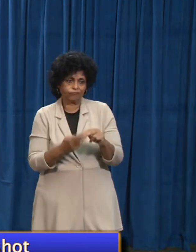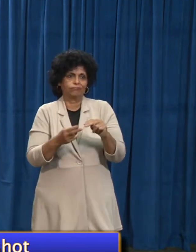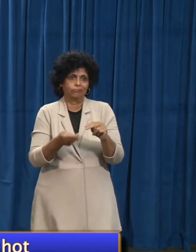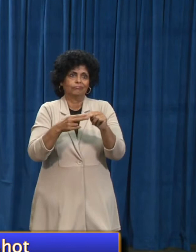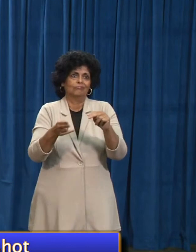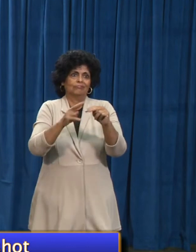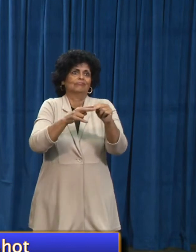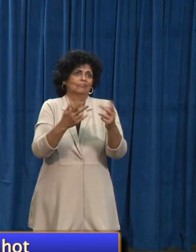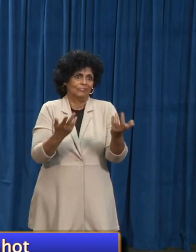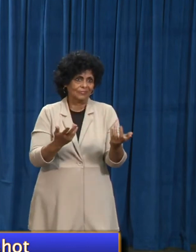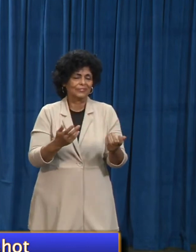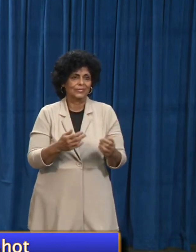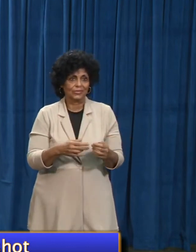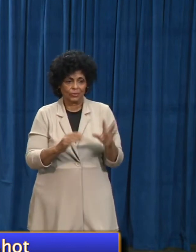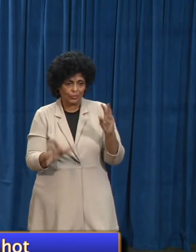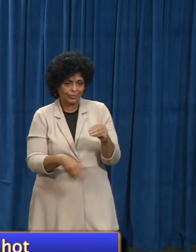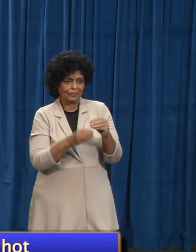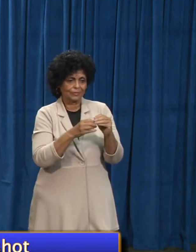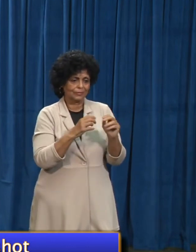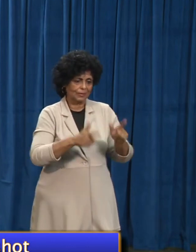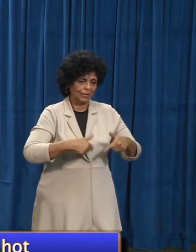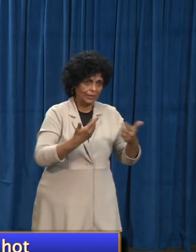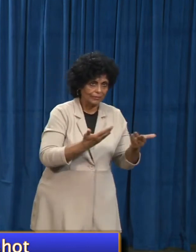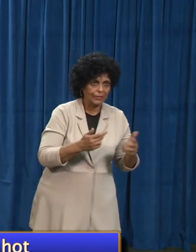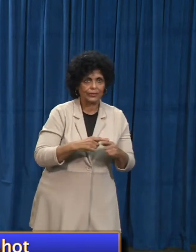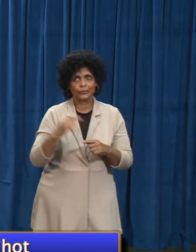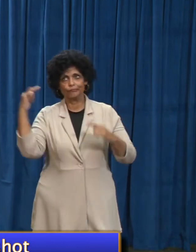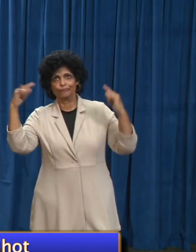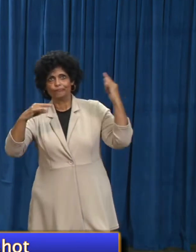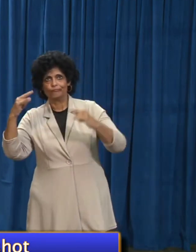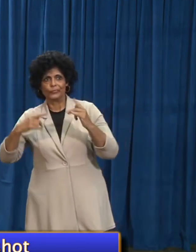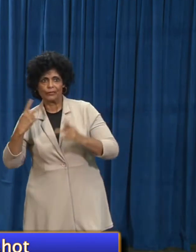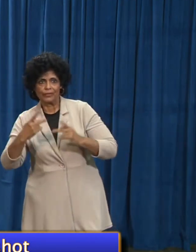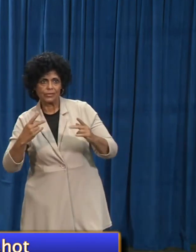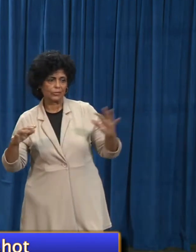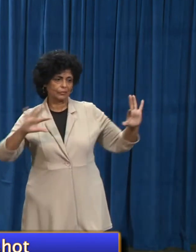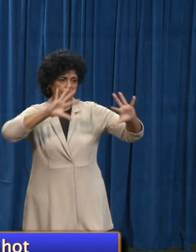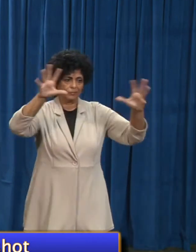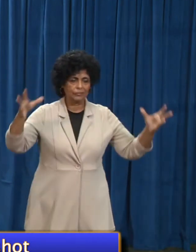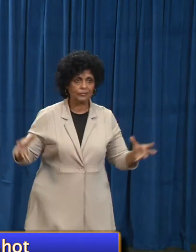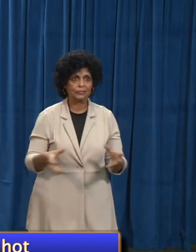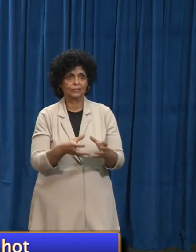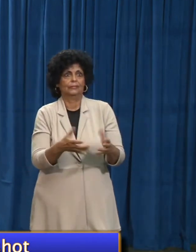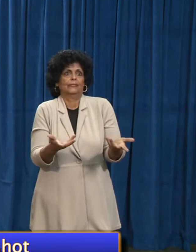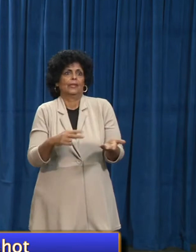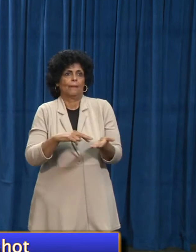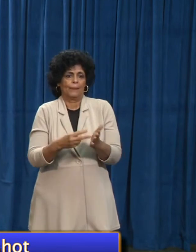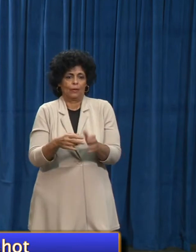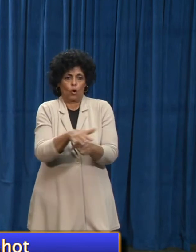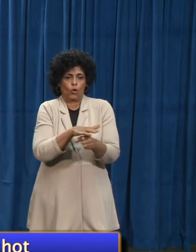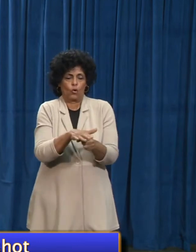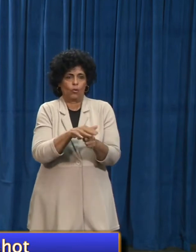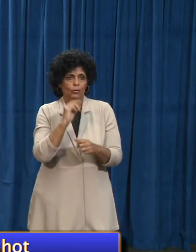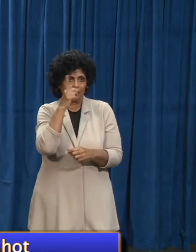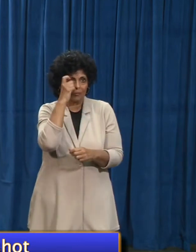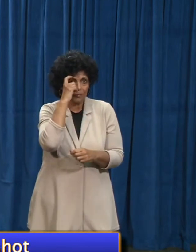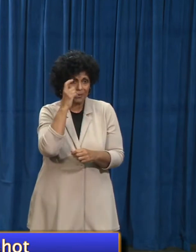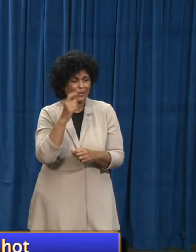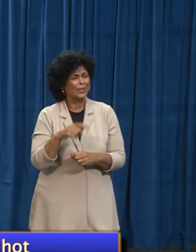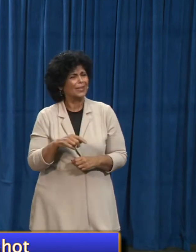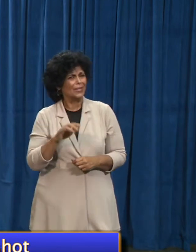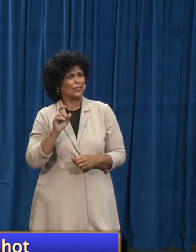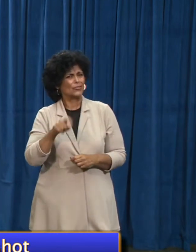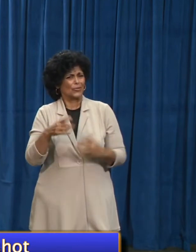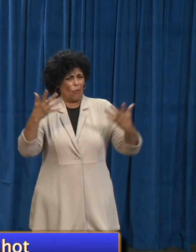isn't a problem, if you will, that is unique to local governments. This should have been addressed